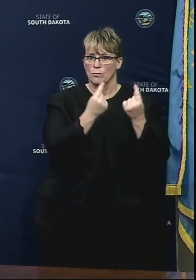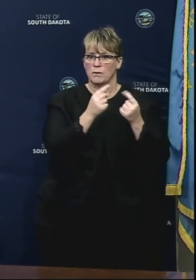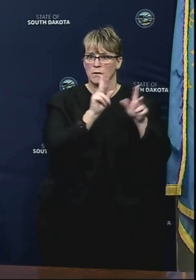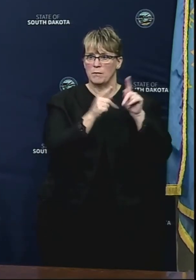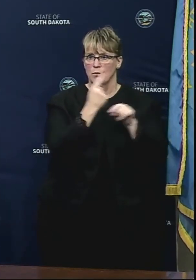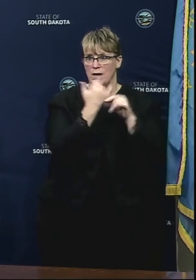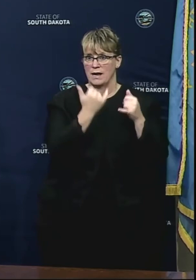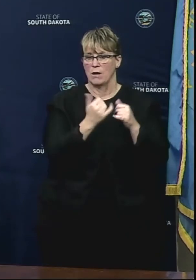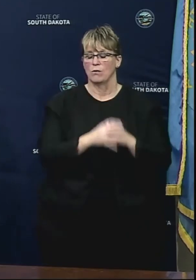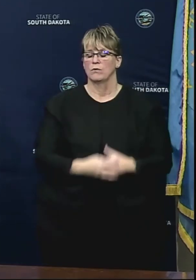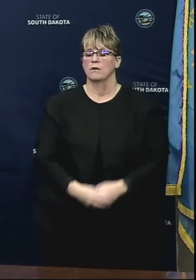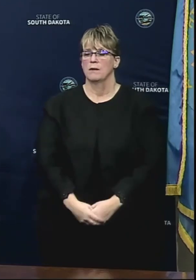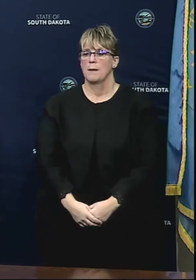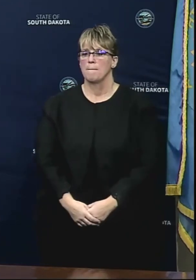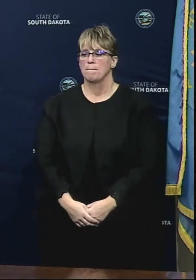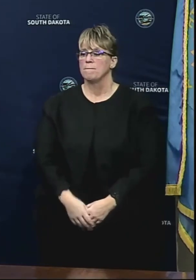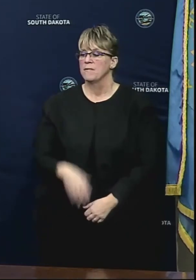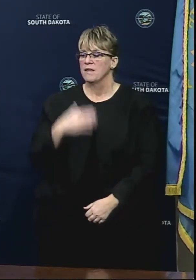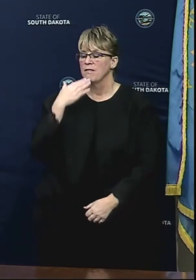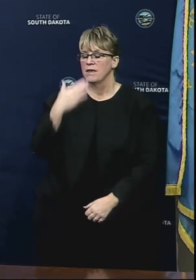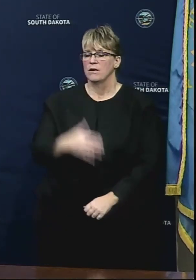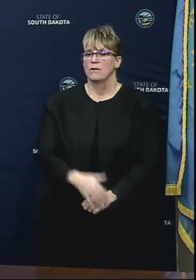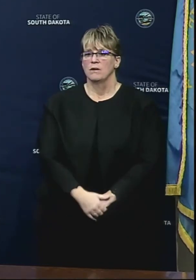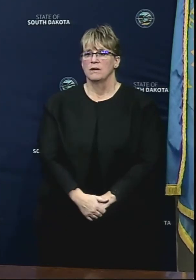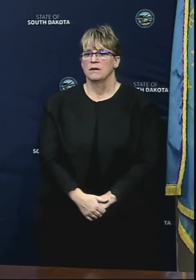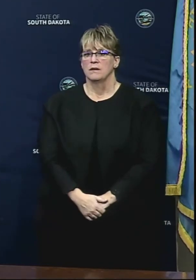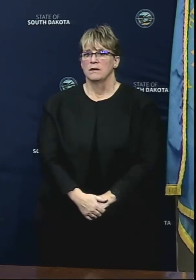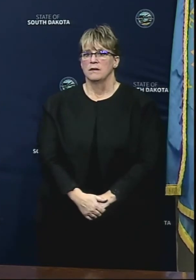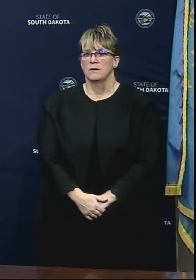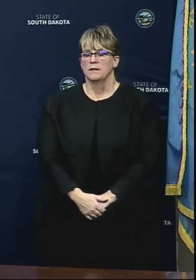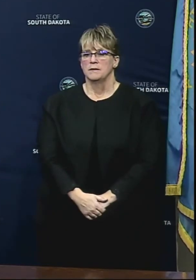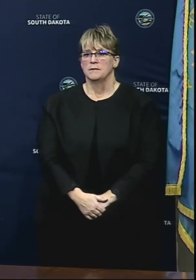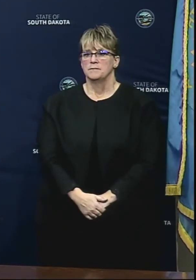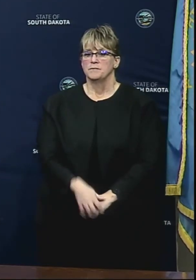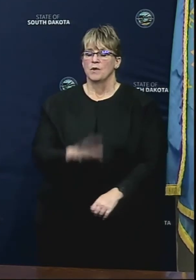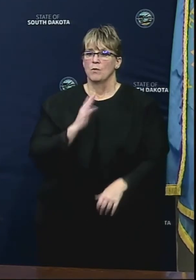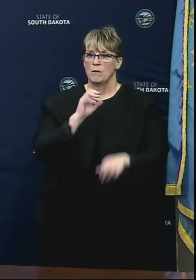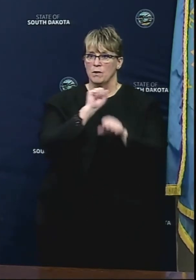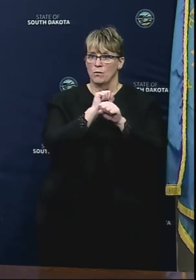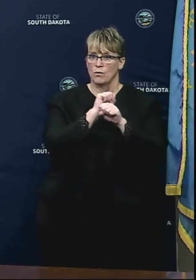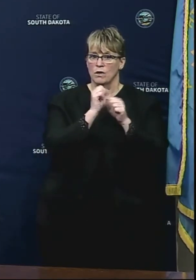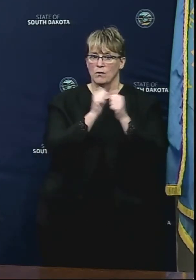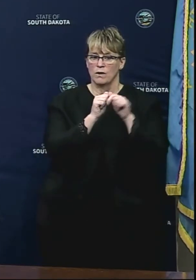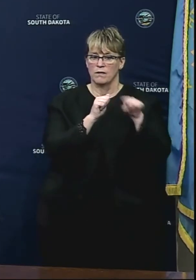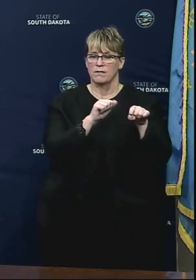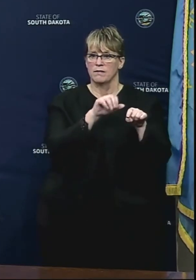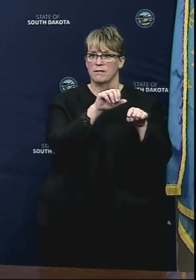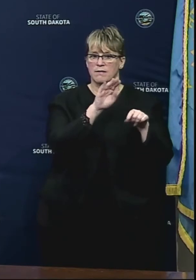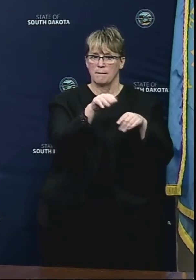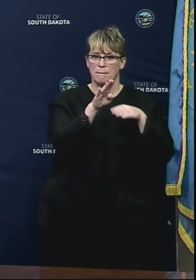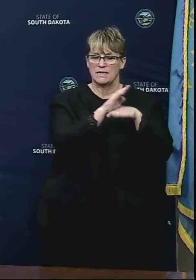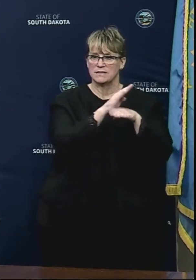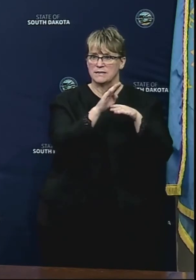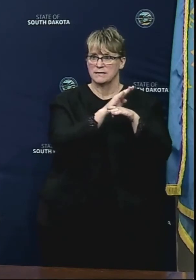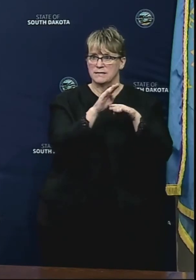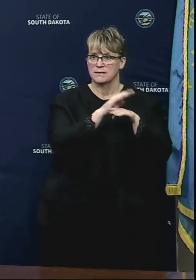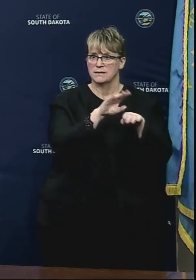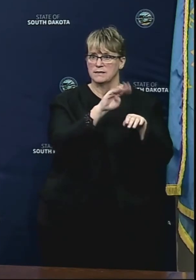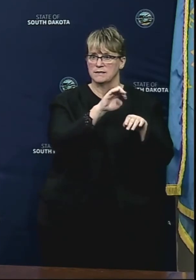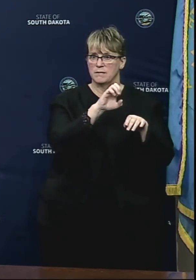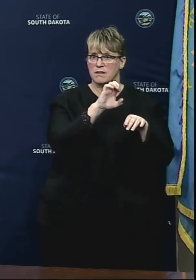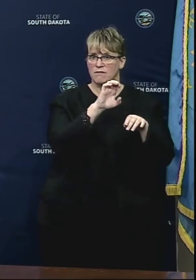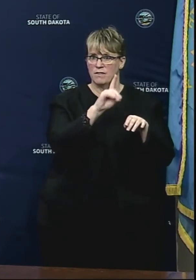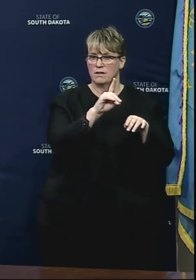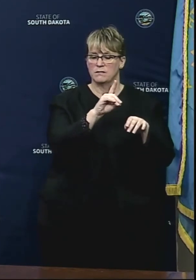now. Thank you, Governor. So as we have been working with the Smithfield as an employer and